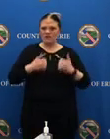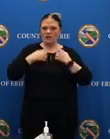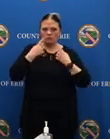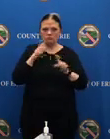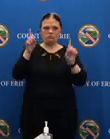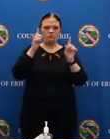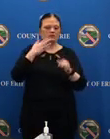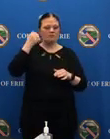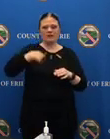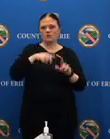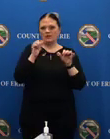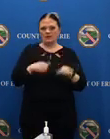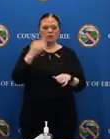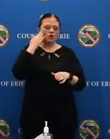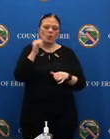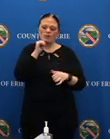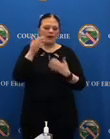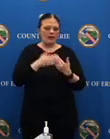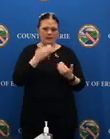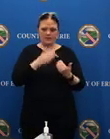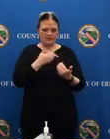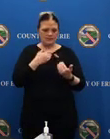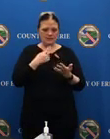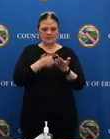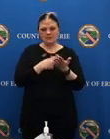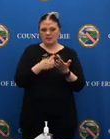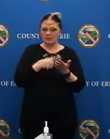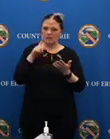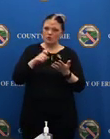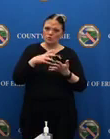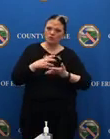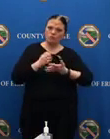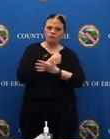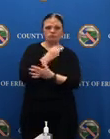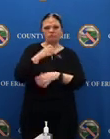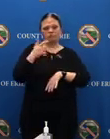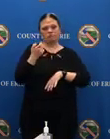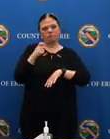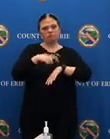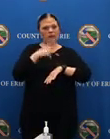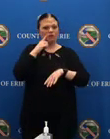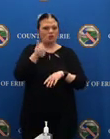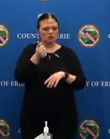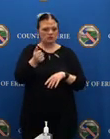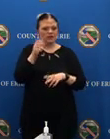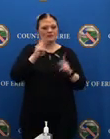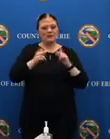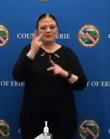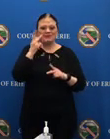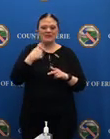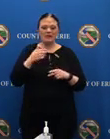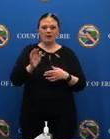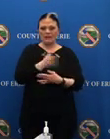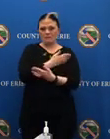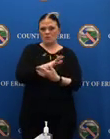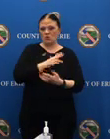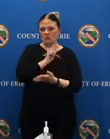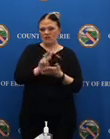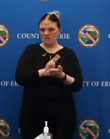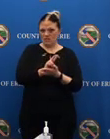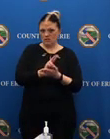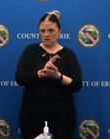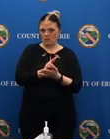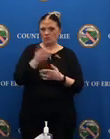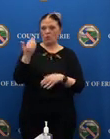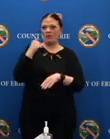can. We know it's not easy. Sometimes you got to take a little time for yourself. People seen my music videos, but last night I went out and